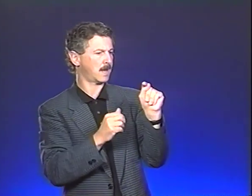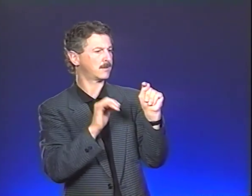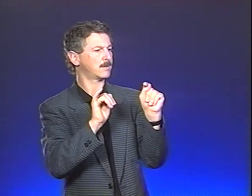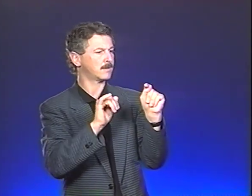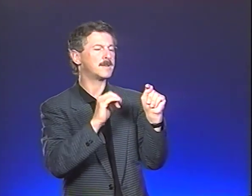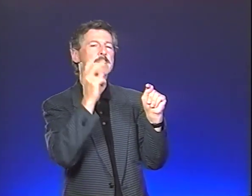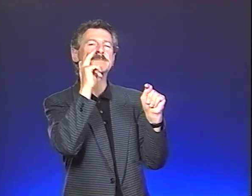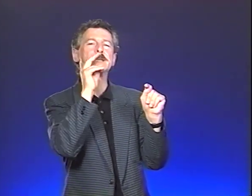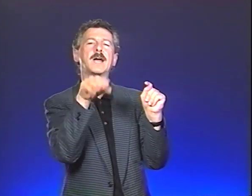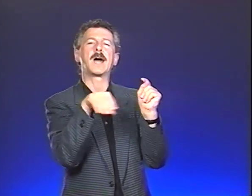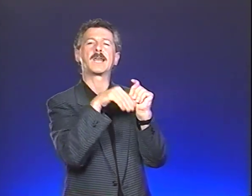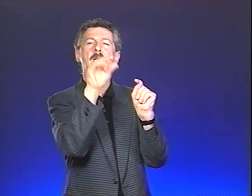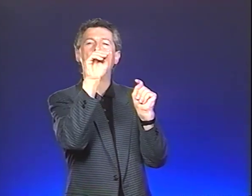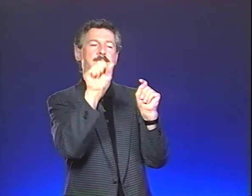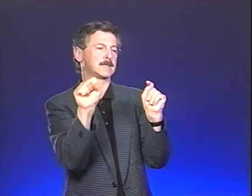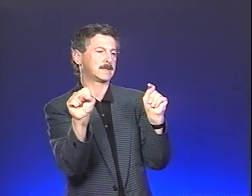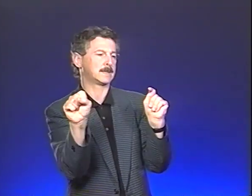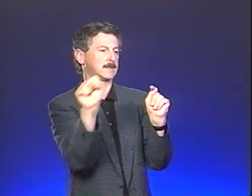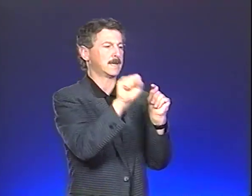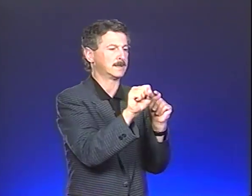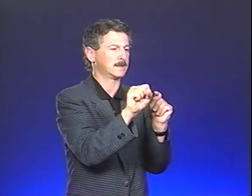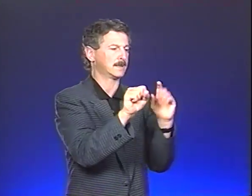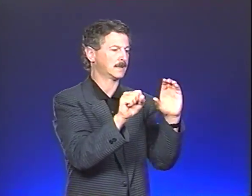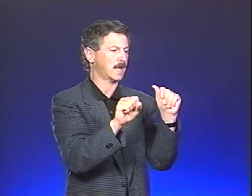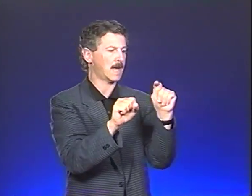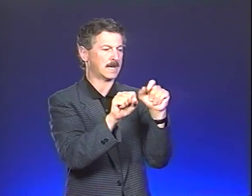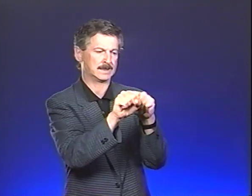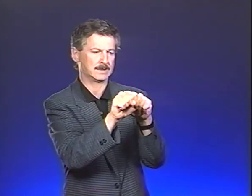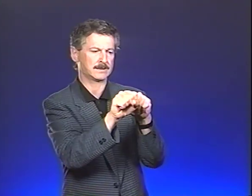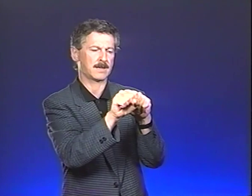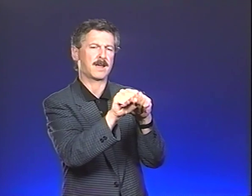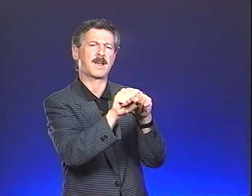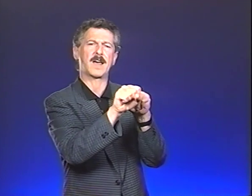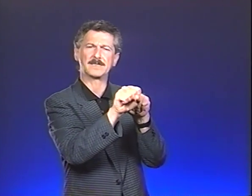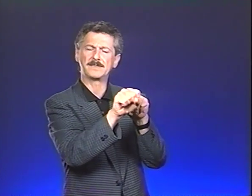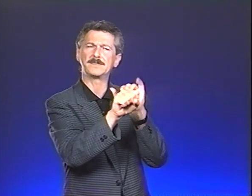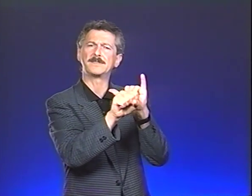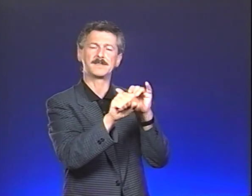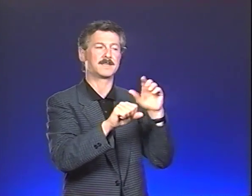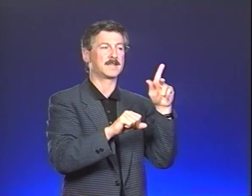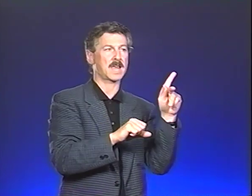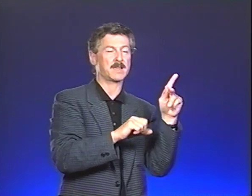which when combined form the English word cat. The sound s can be added